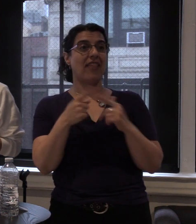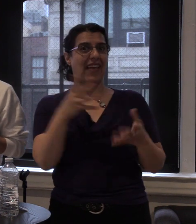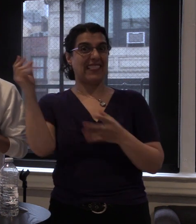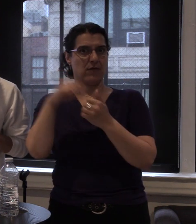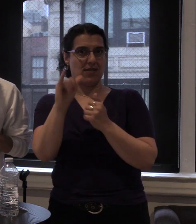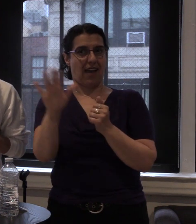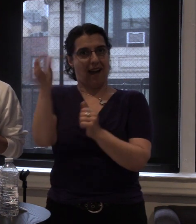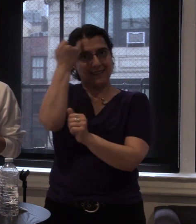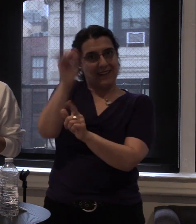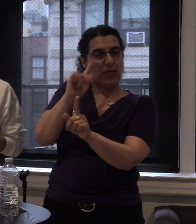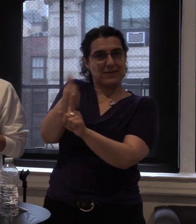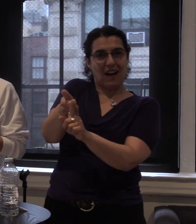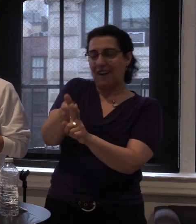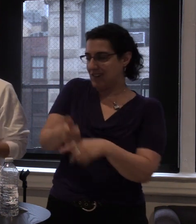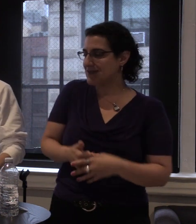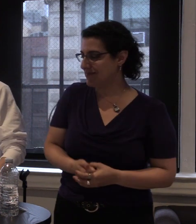that.